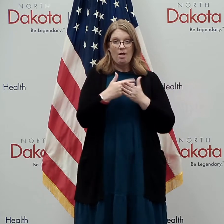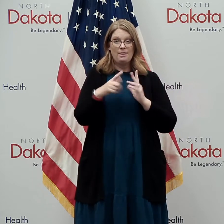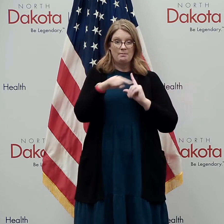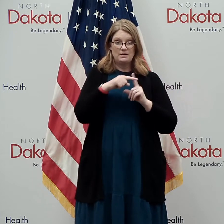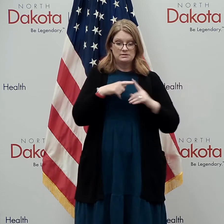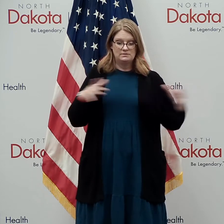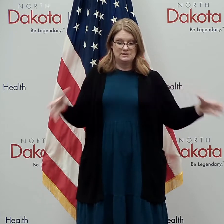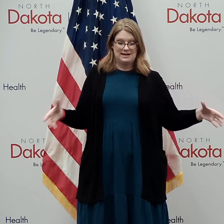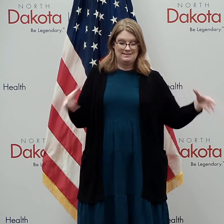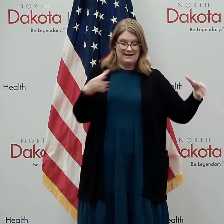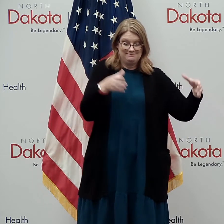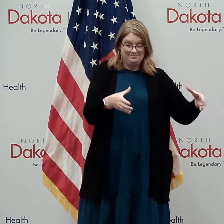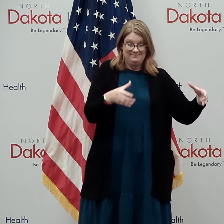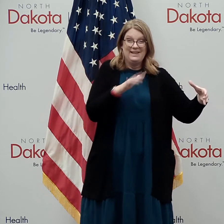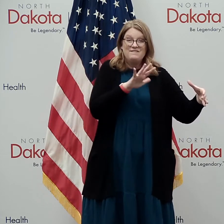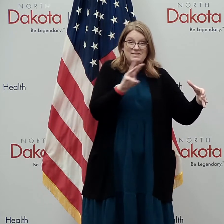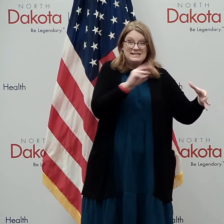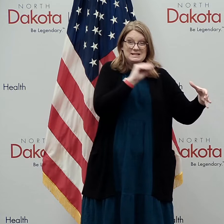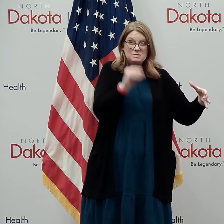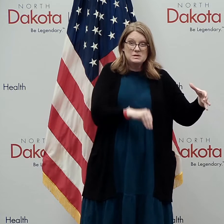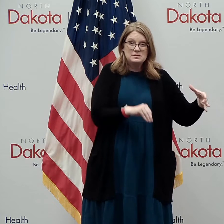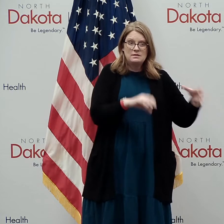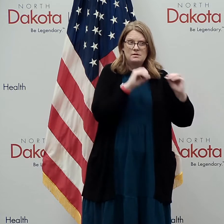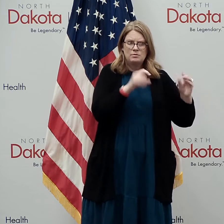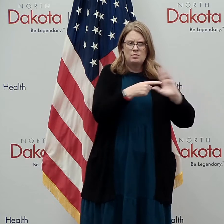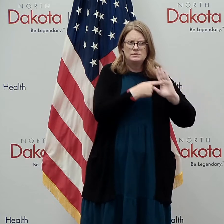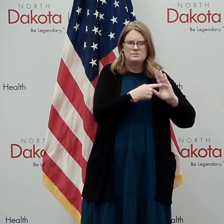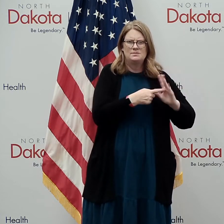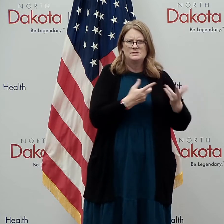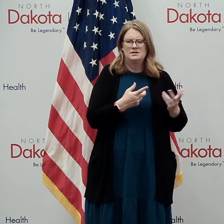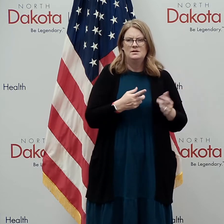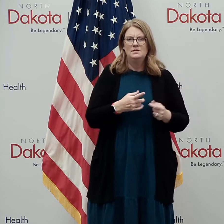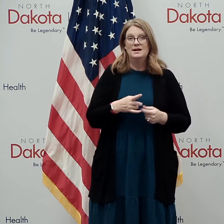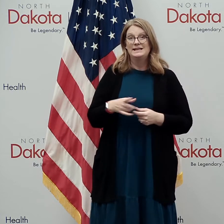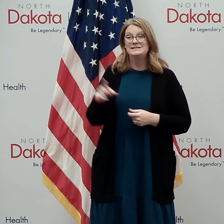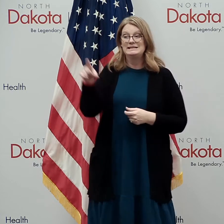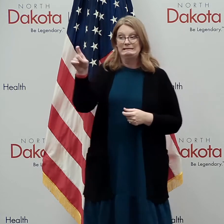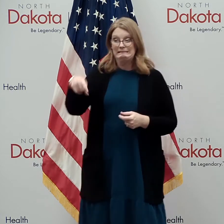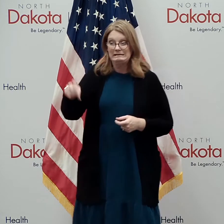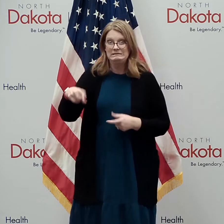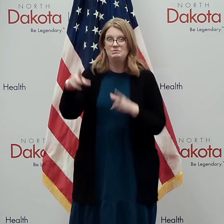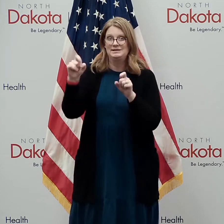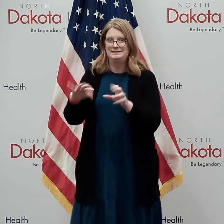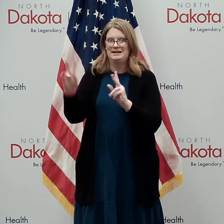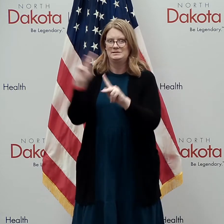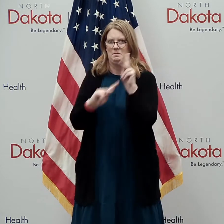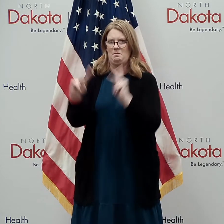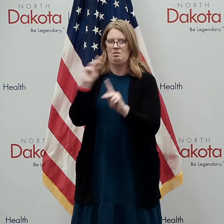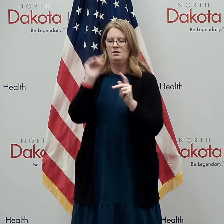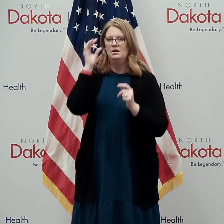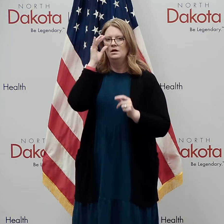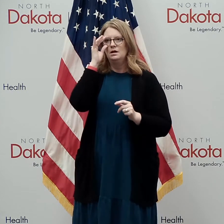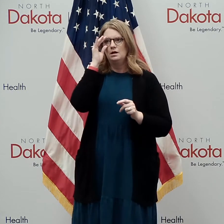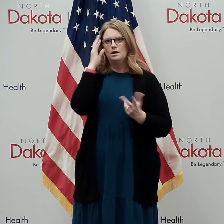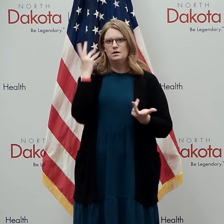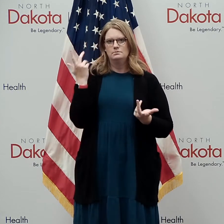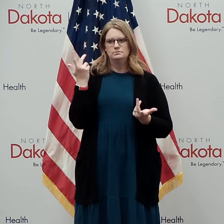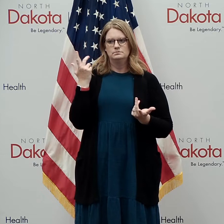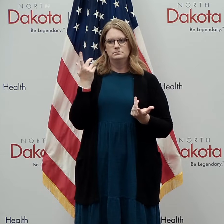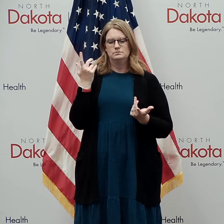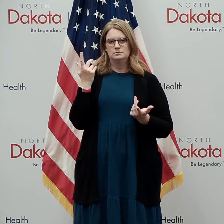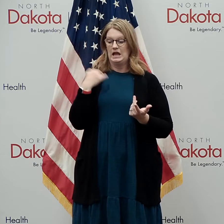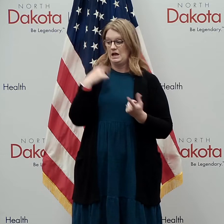it's imperative that we're testing close contacts. So this is in one case where I I would say